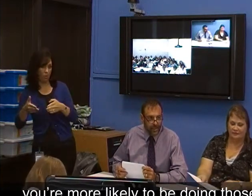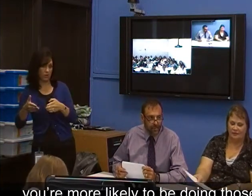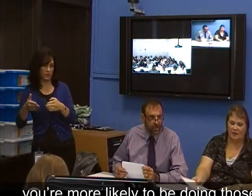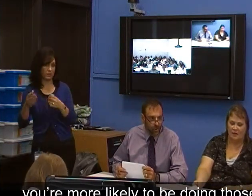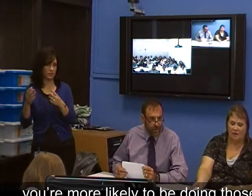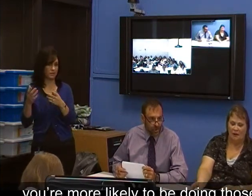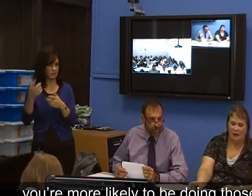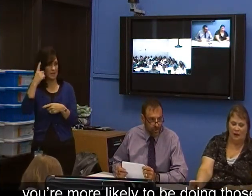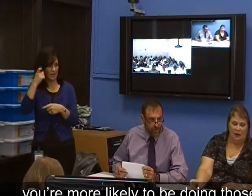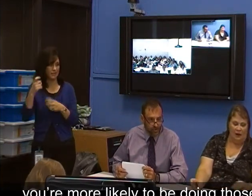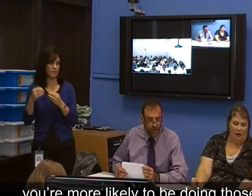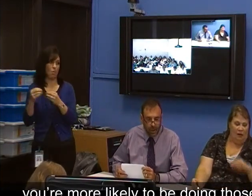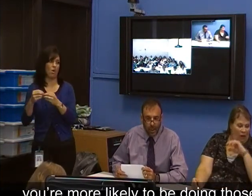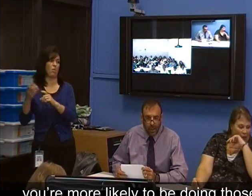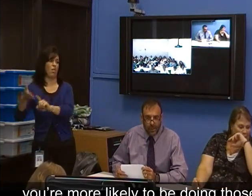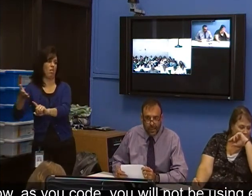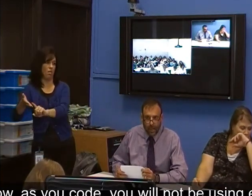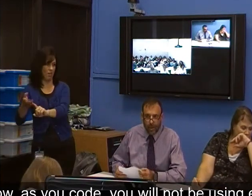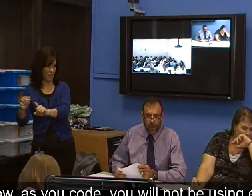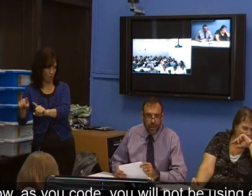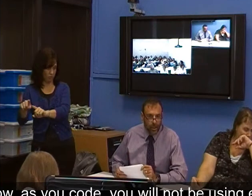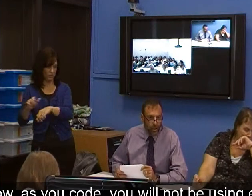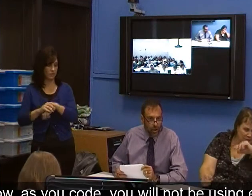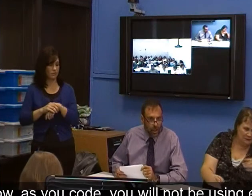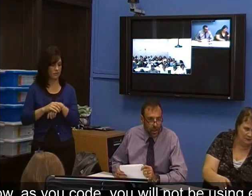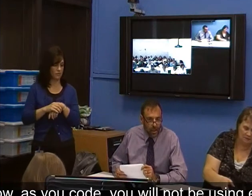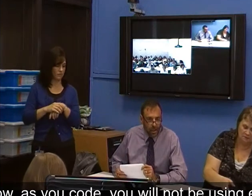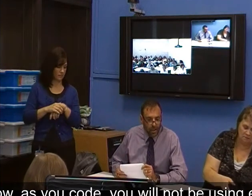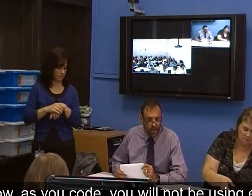more likely to be doing those. Now,